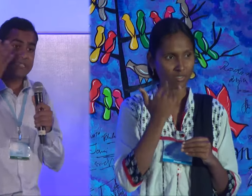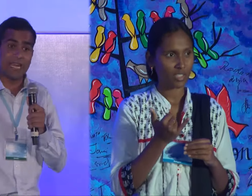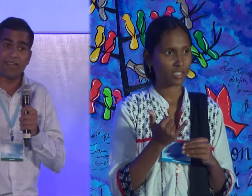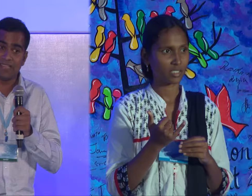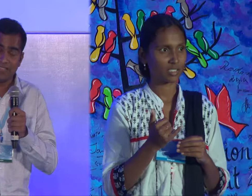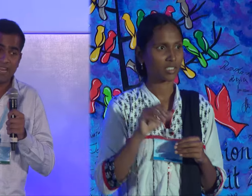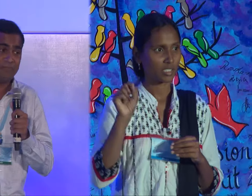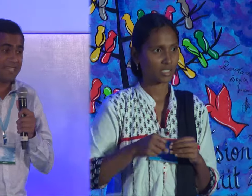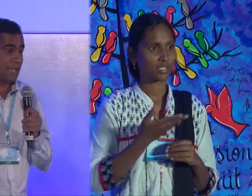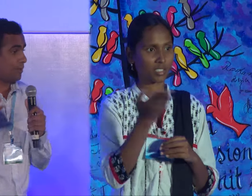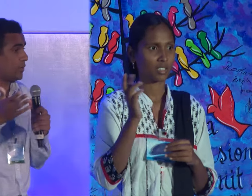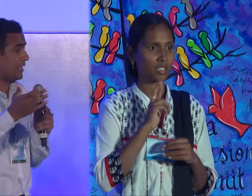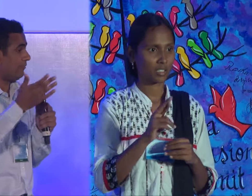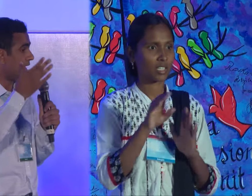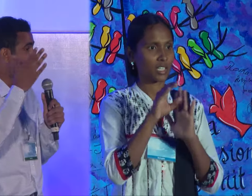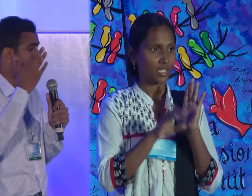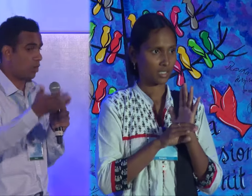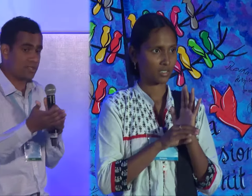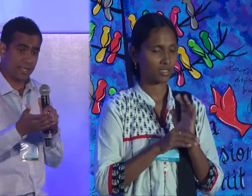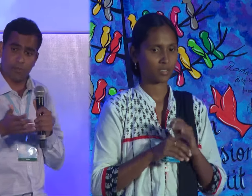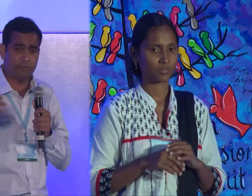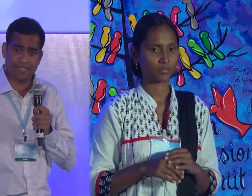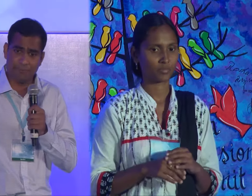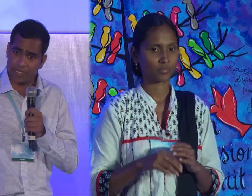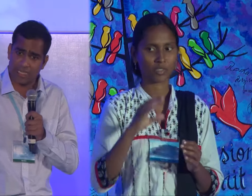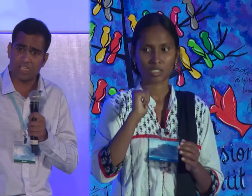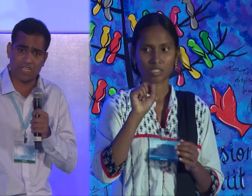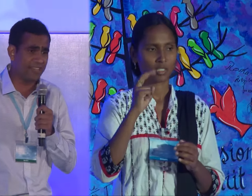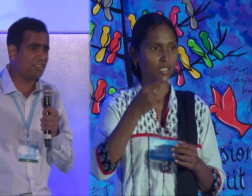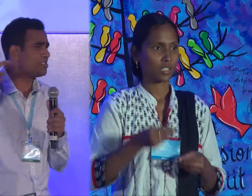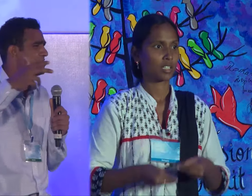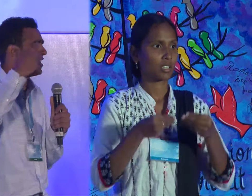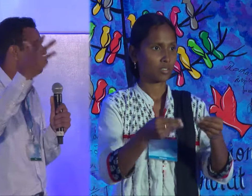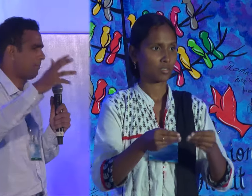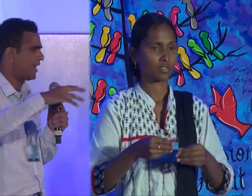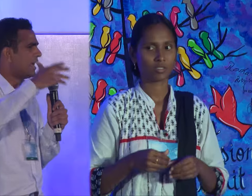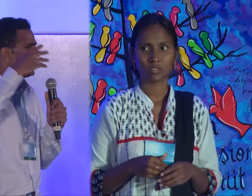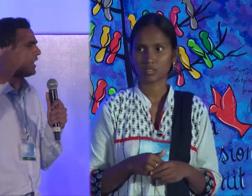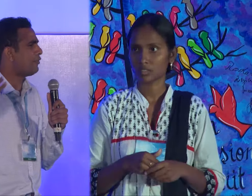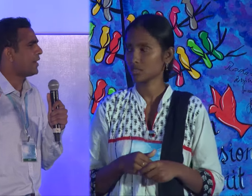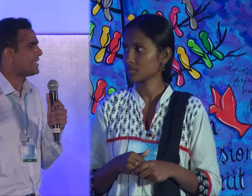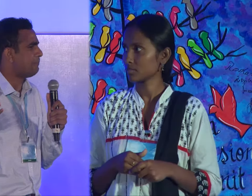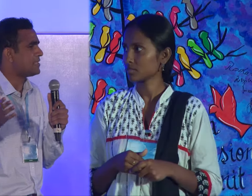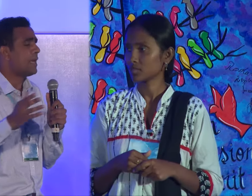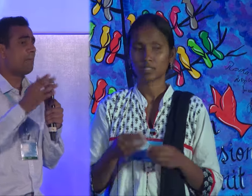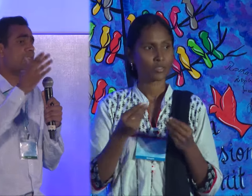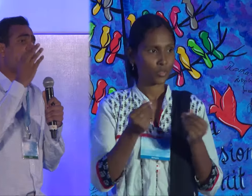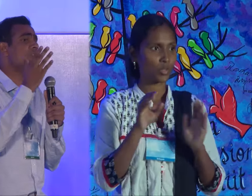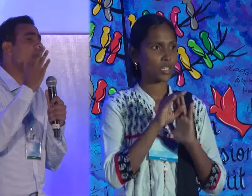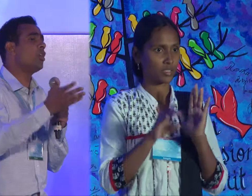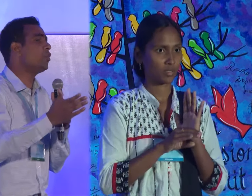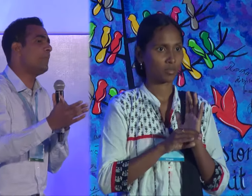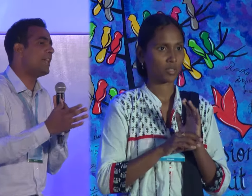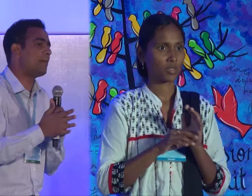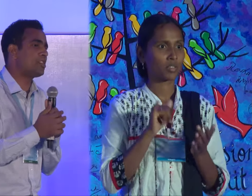why? Yes, there have been examples where there have been cash rewards given. For example, Girisha, Devendra Jajare, Deepa Malik. There are a few examples, but